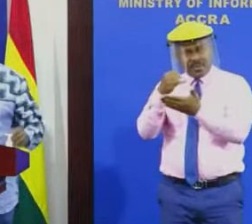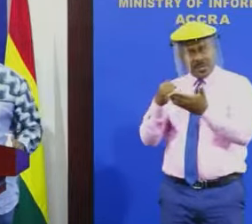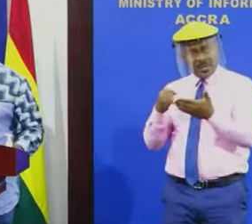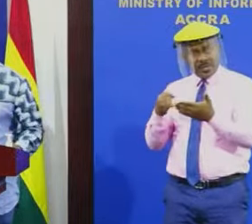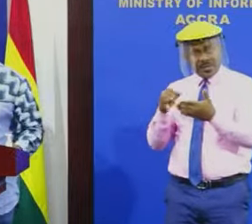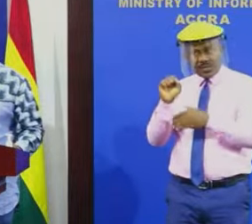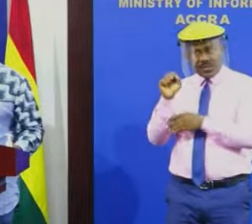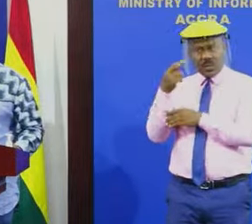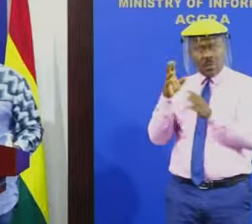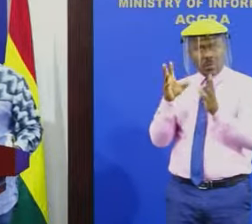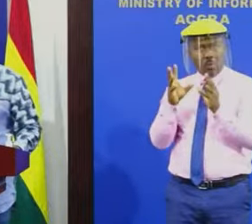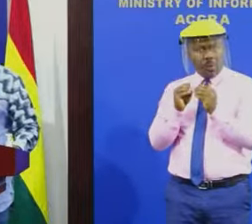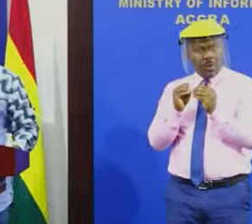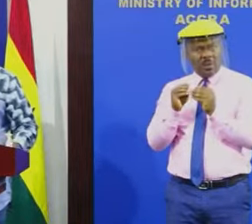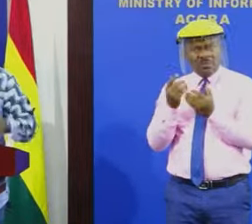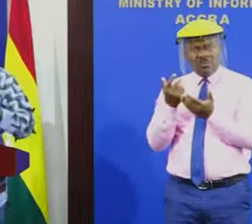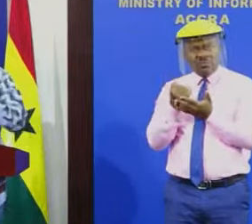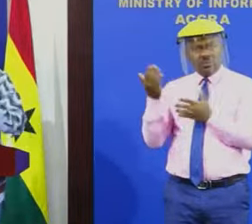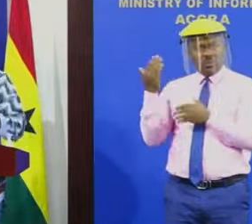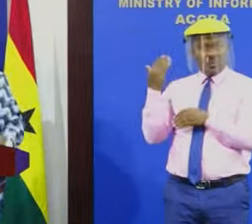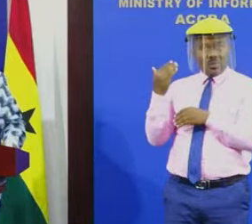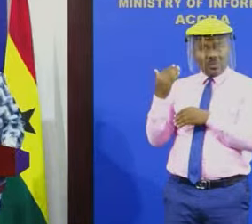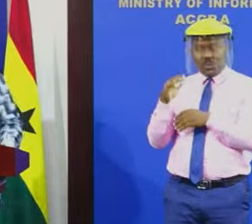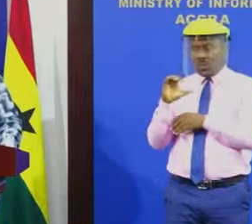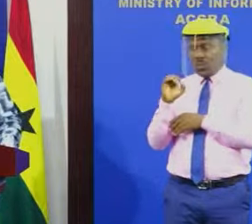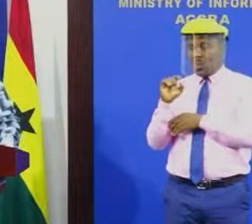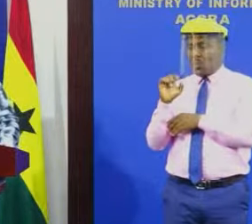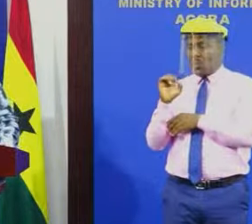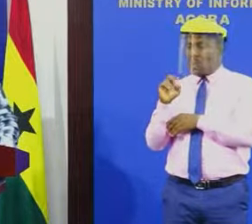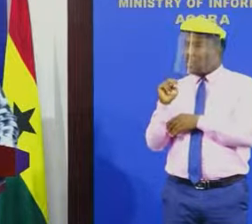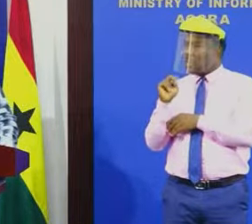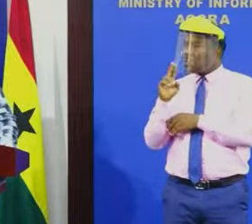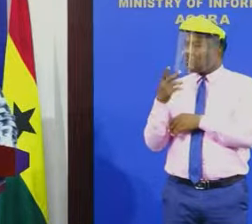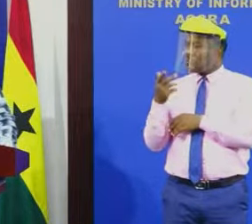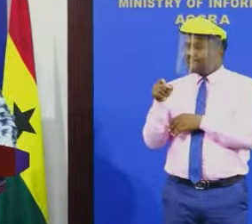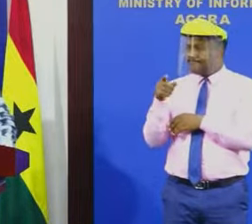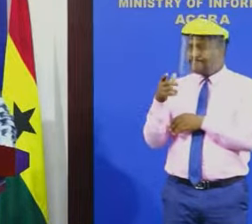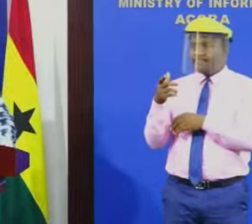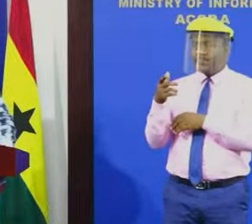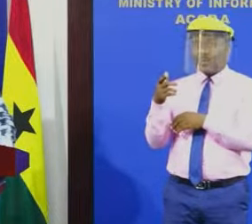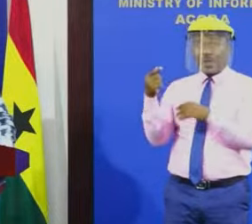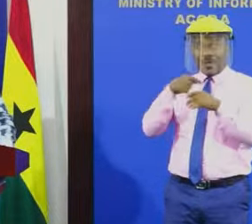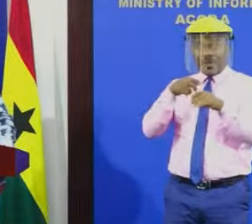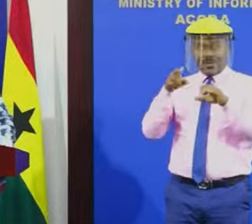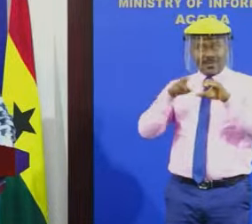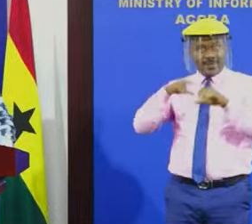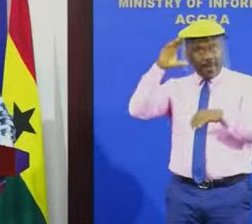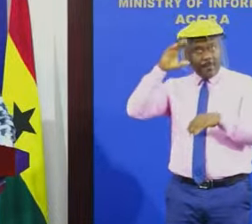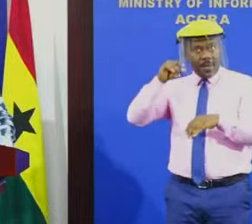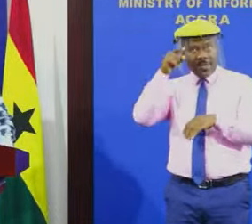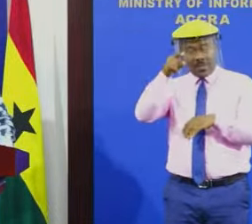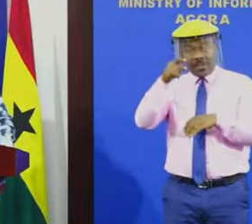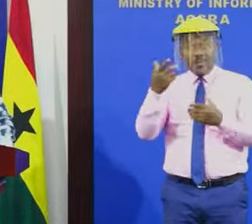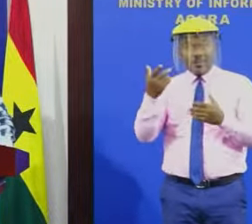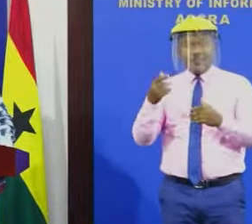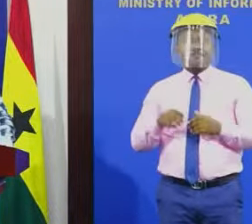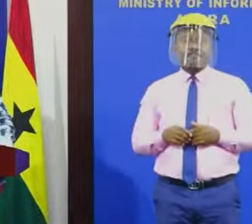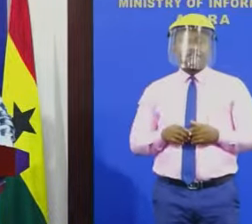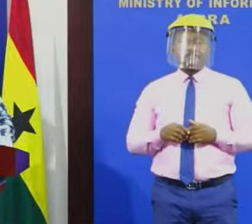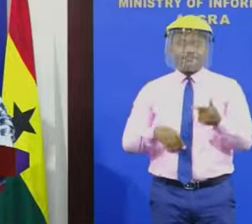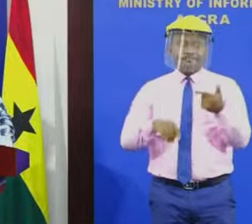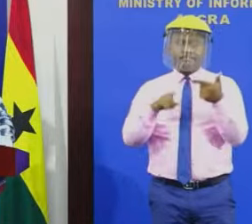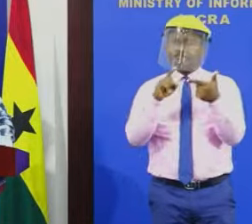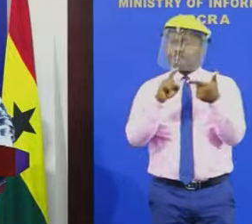place just about a few months ago in Cotonou. It was chaired by one of our own here from the Ghana Maritime Authority. Besides that, the